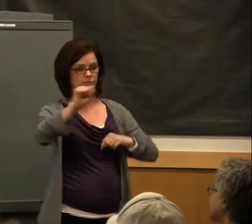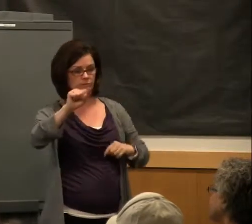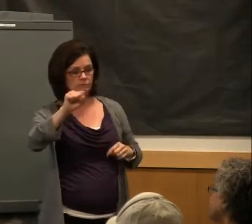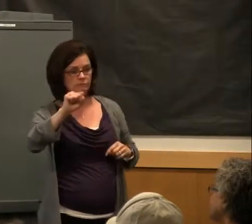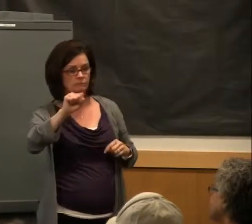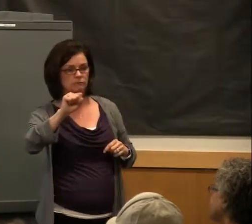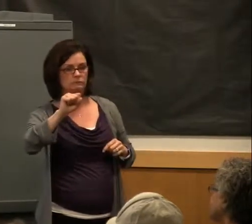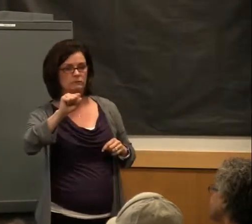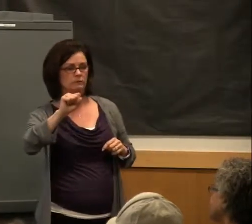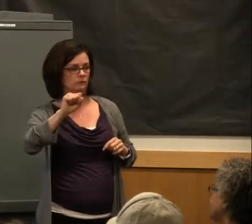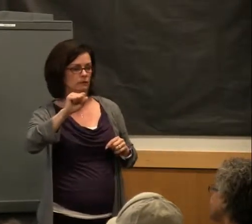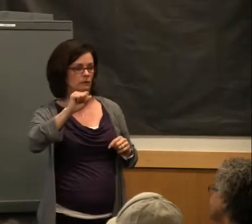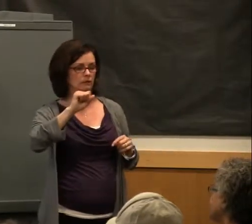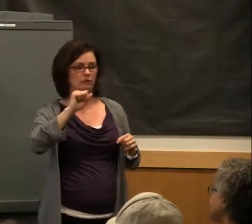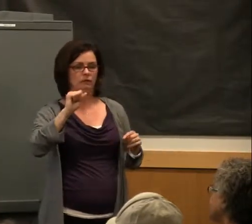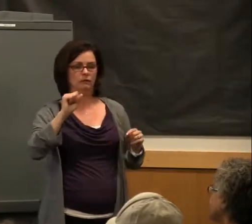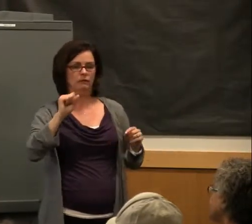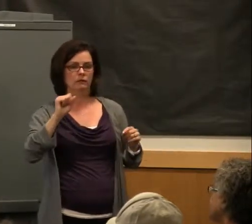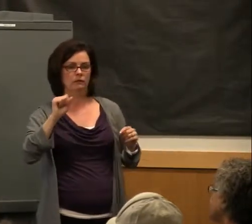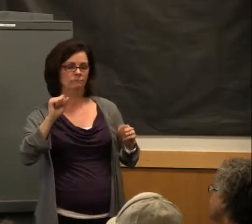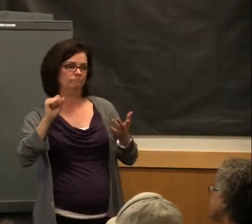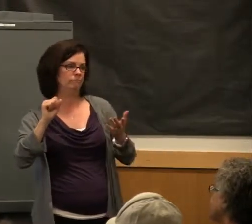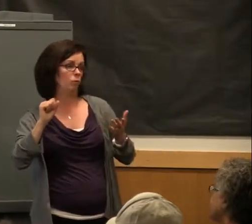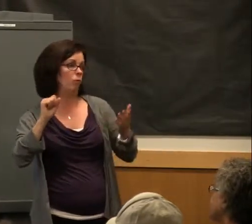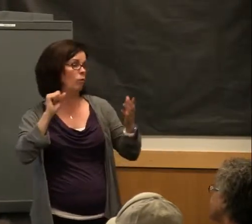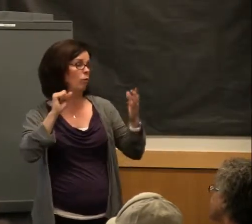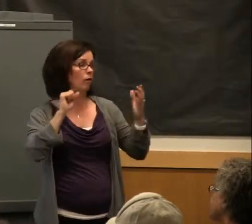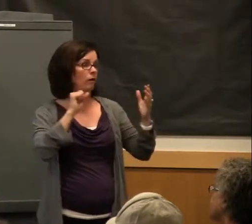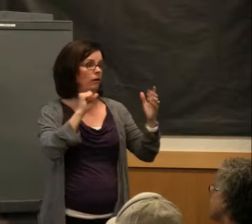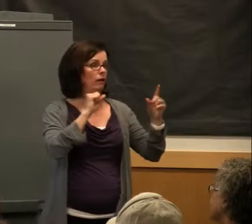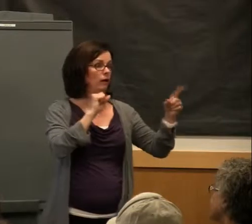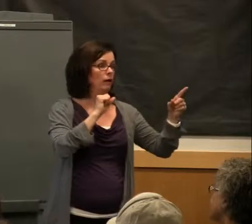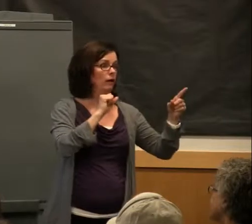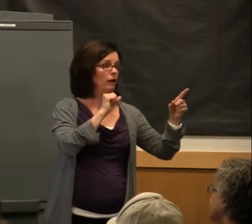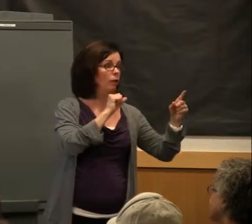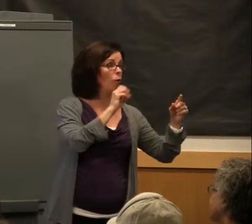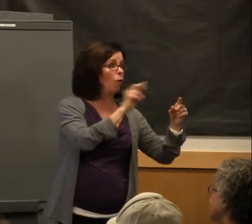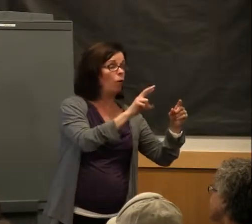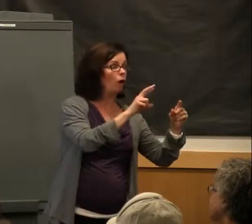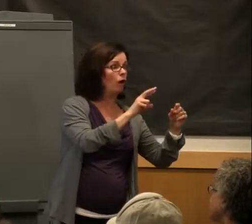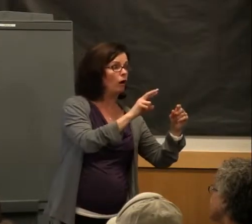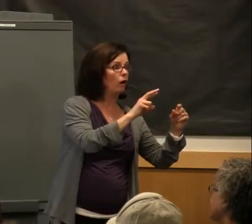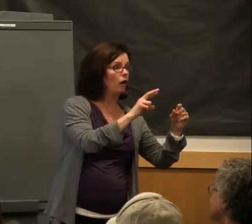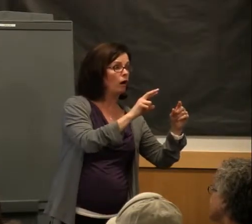Springs versus opening in L.A., California,